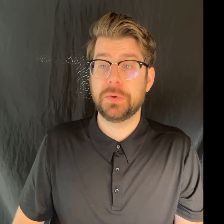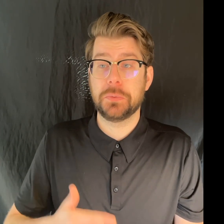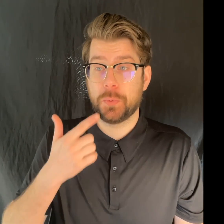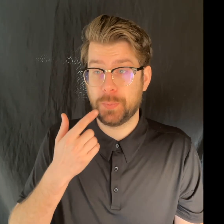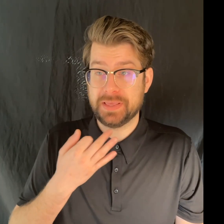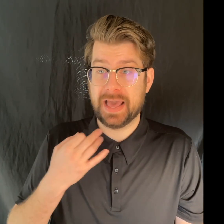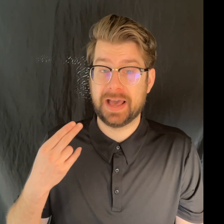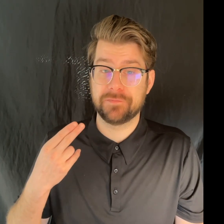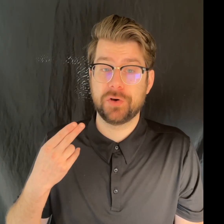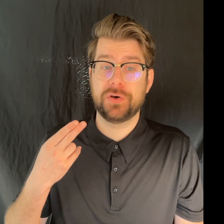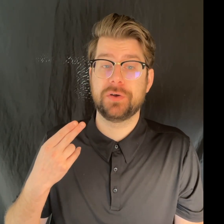We have